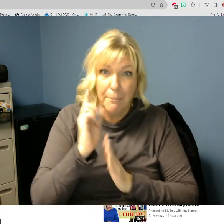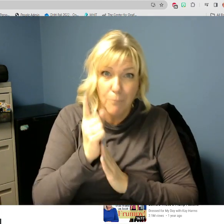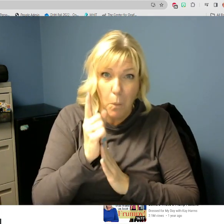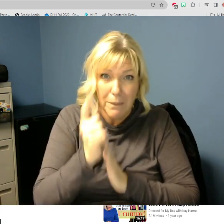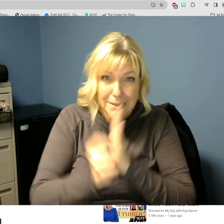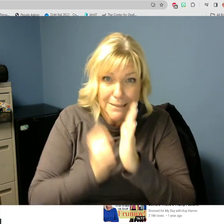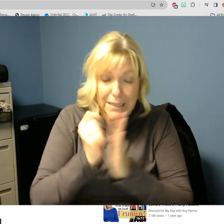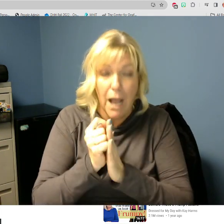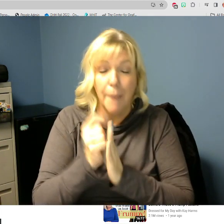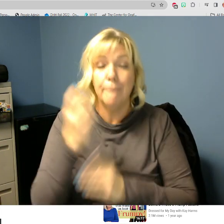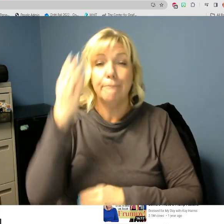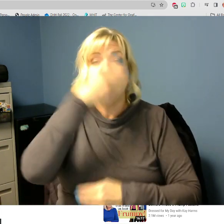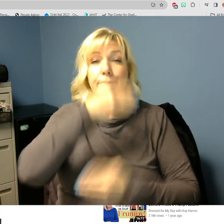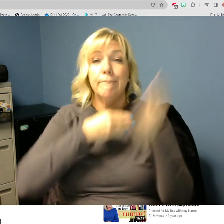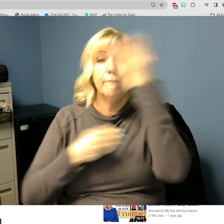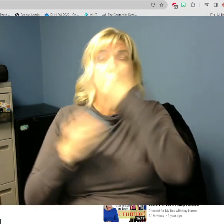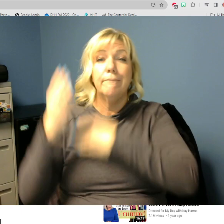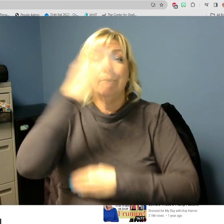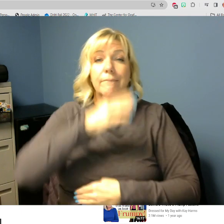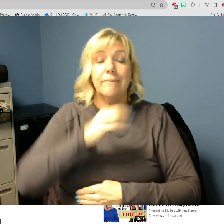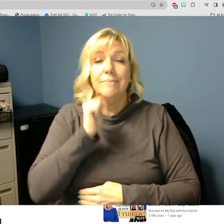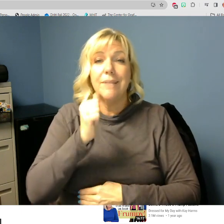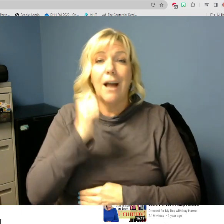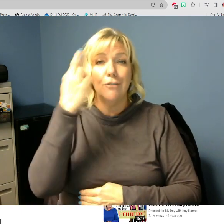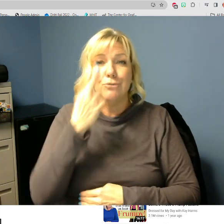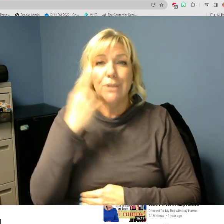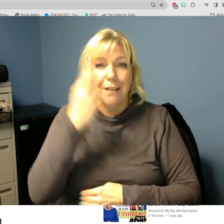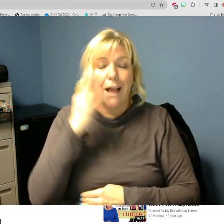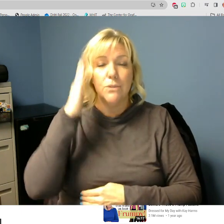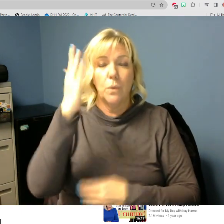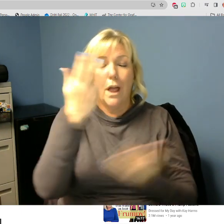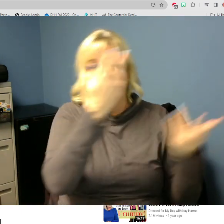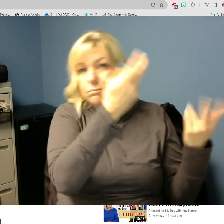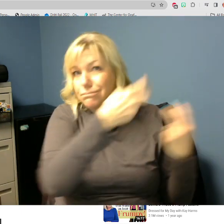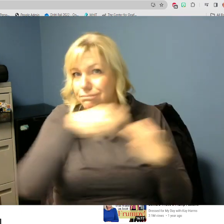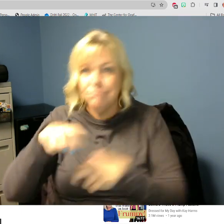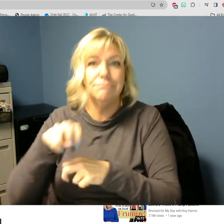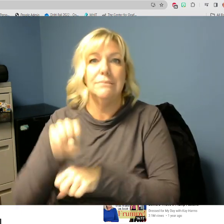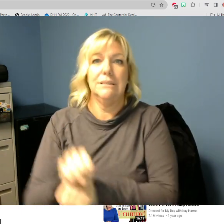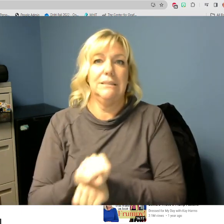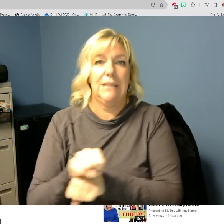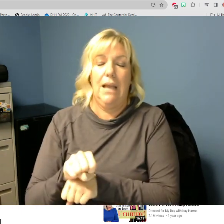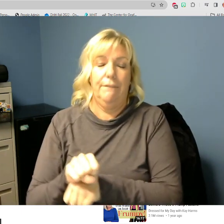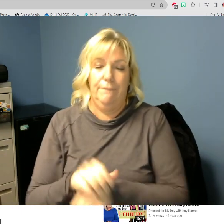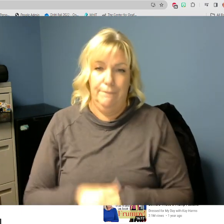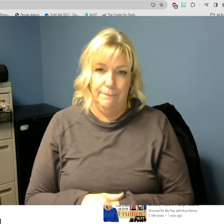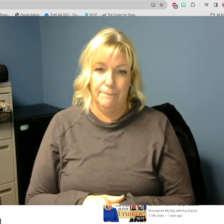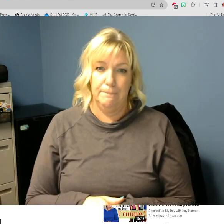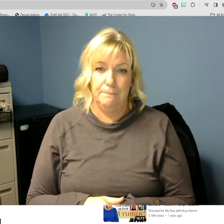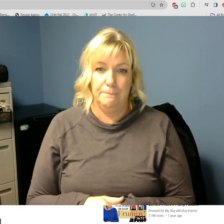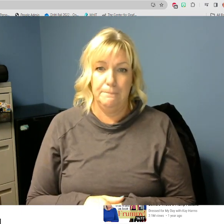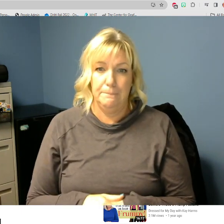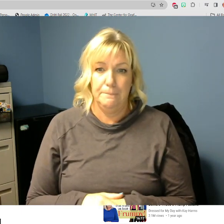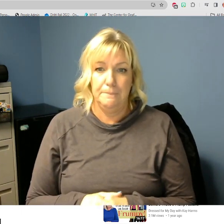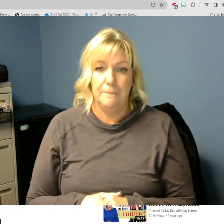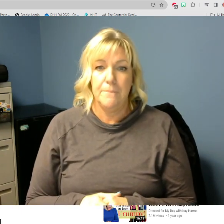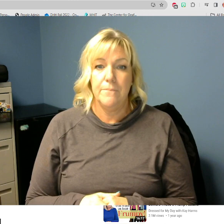don't see this endpoint that we can see is going to happen.